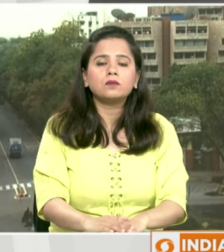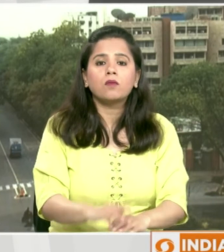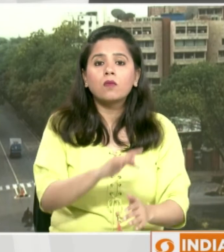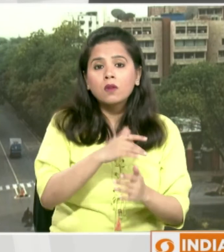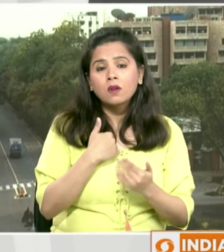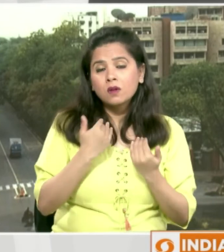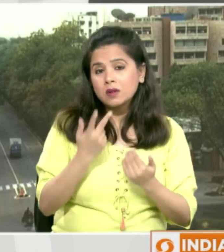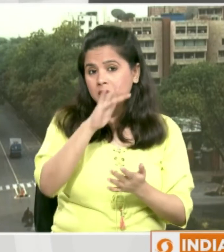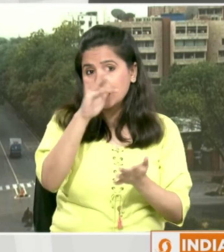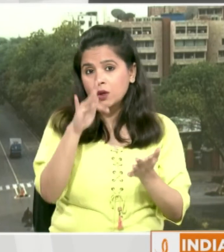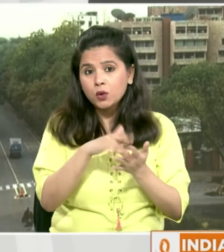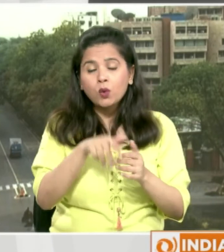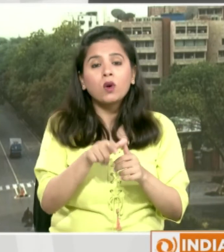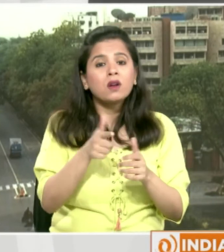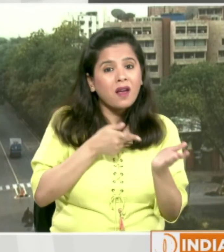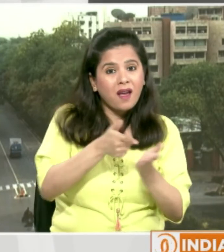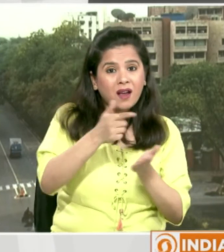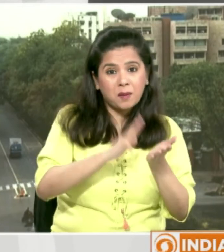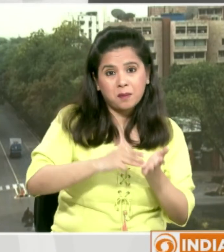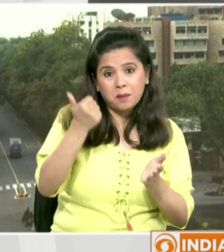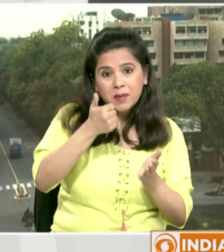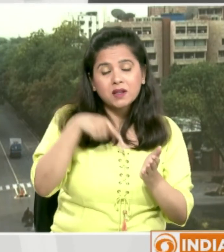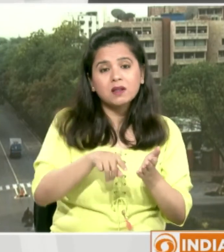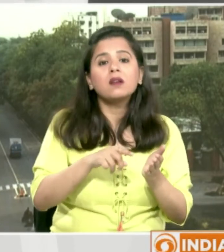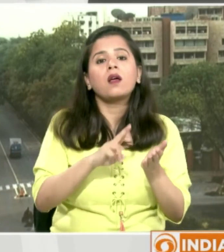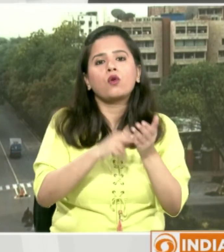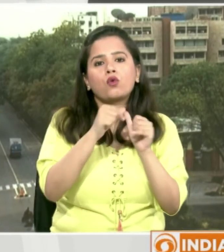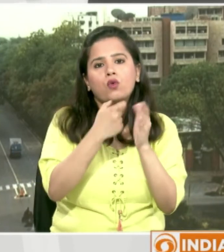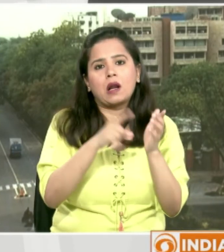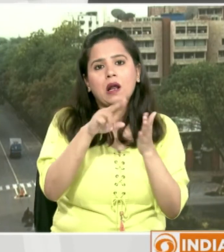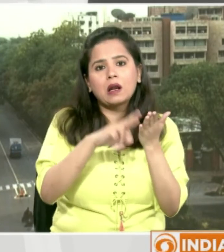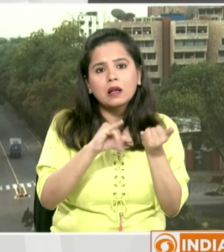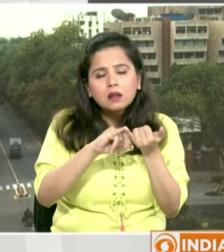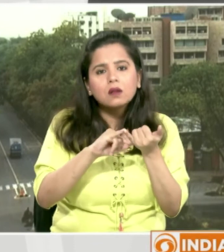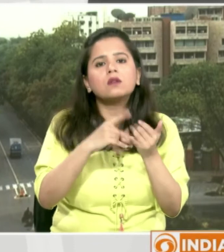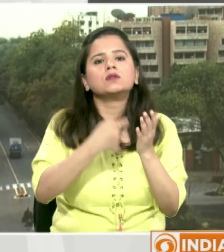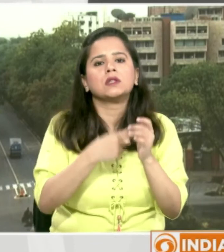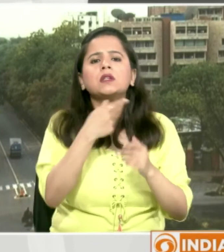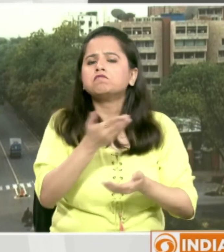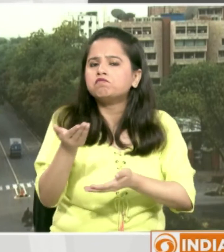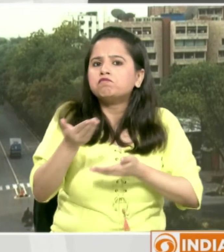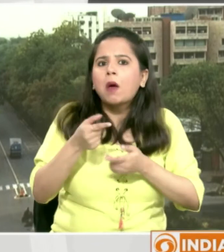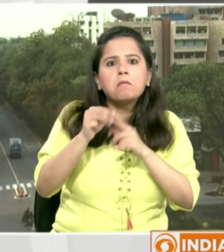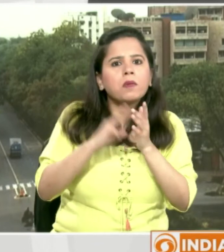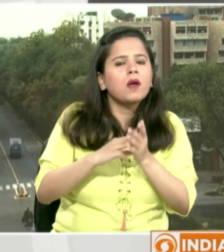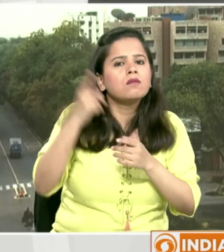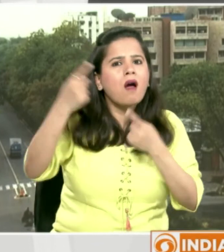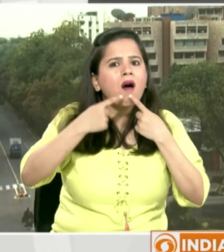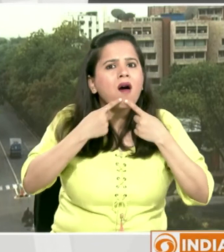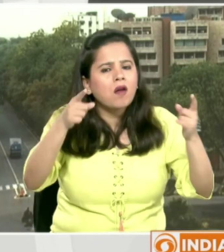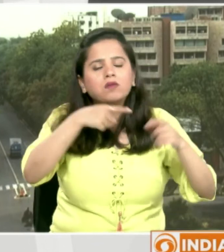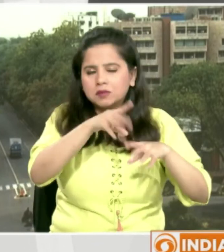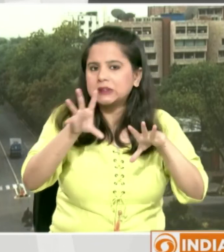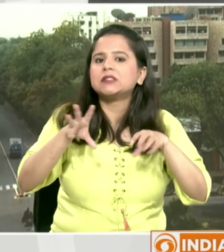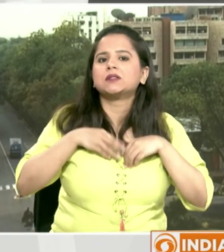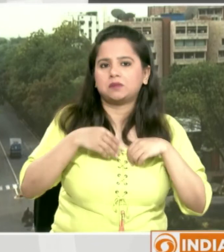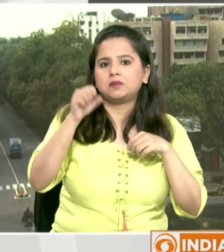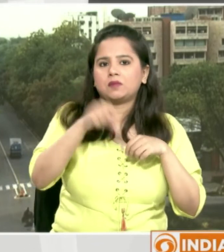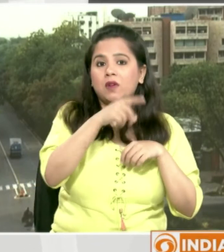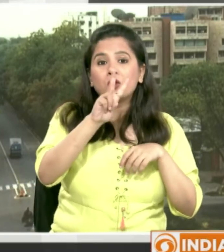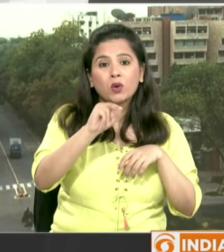Moving on now, the Union Agriculture Minister Narendra Singh Tomar has welcomed Prime Minister Modi's announcement of a package of 20